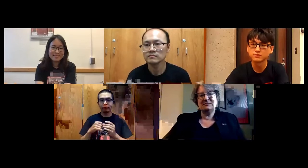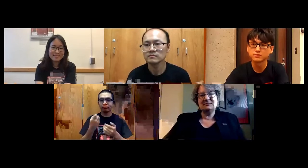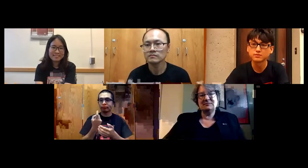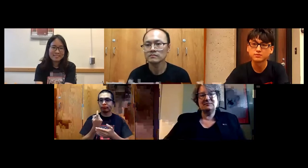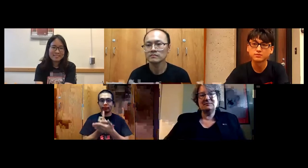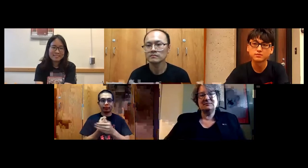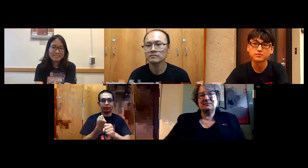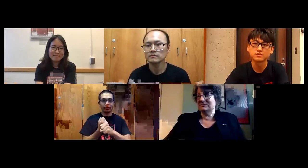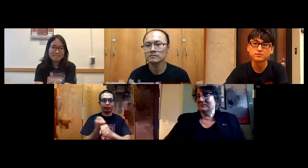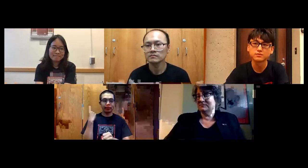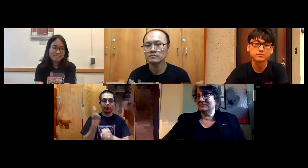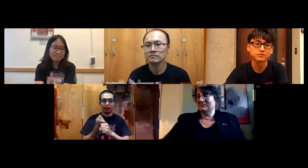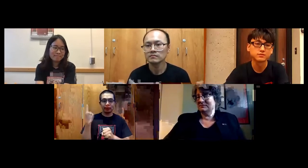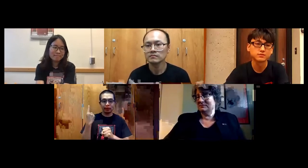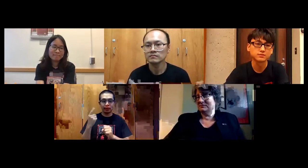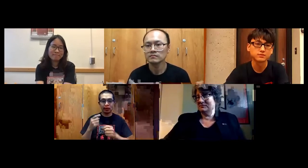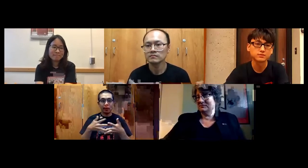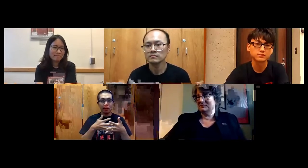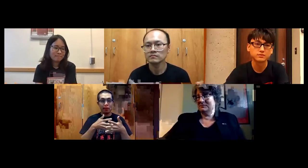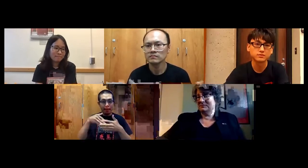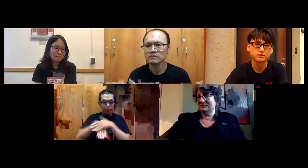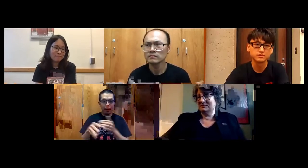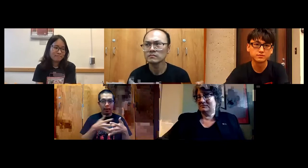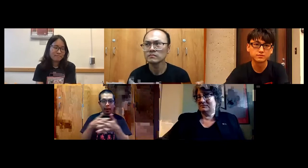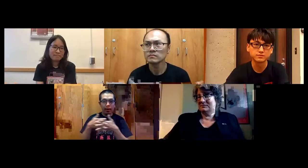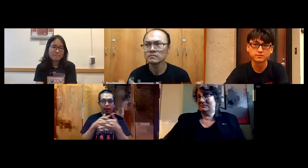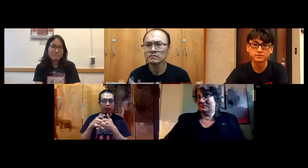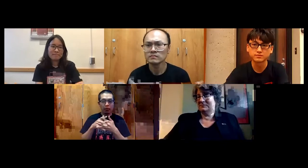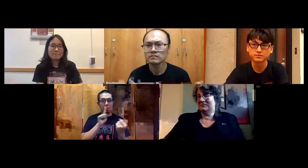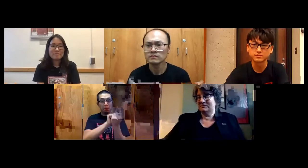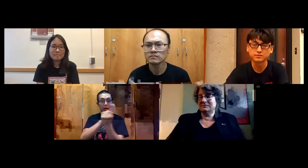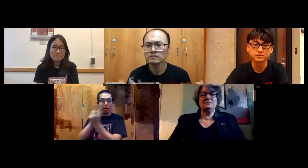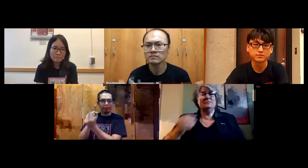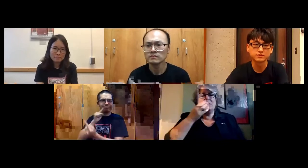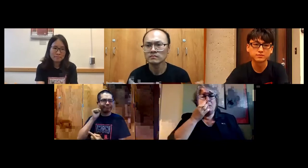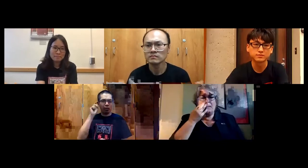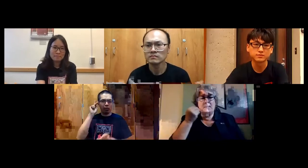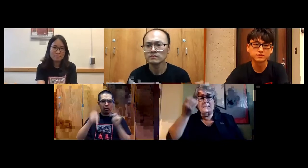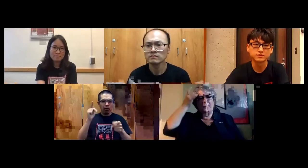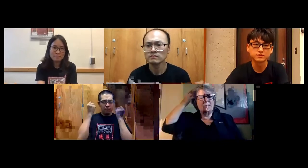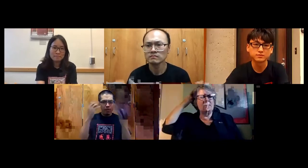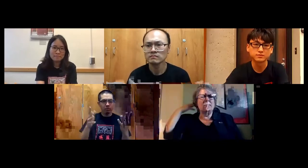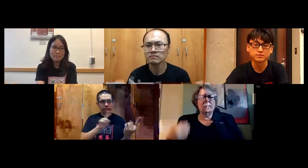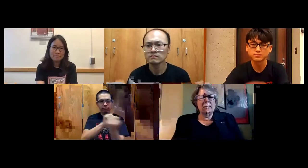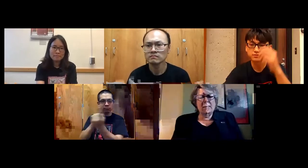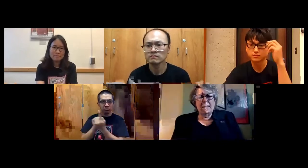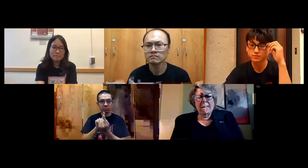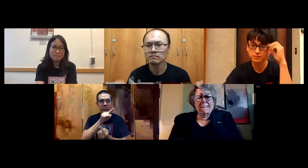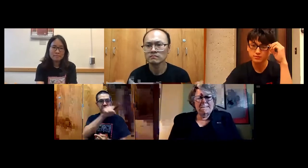I noticed my deaf identity last year, coming to America and meeting so many